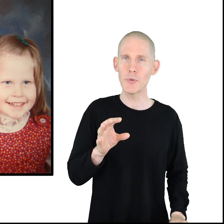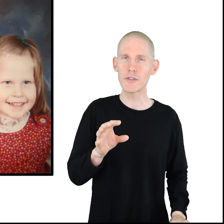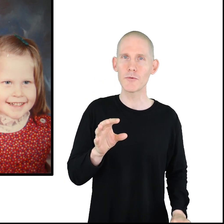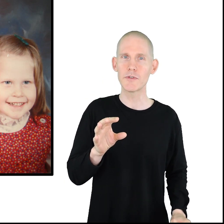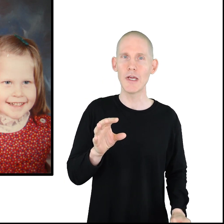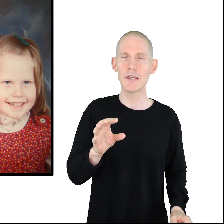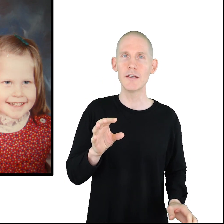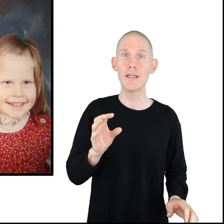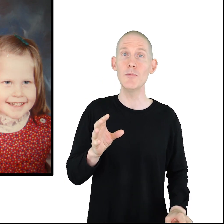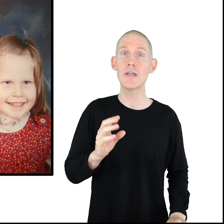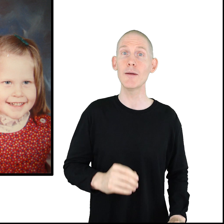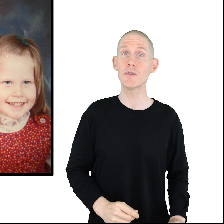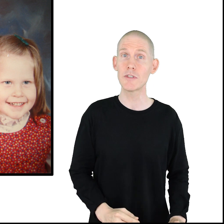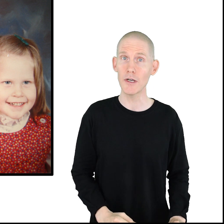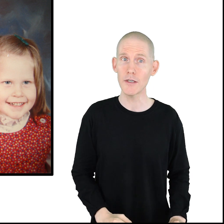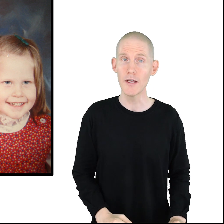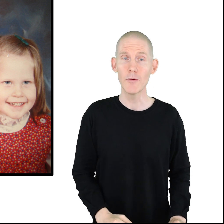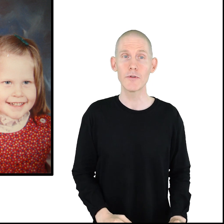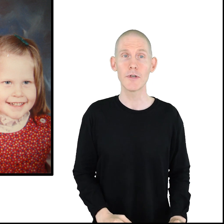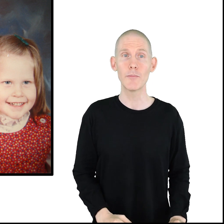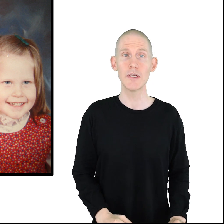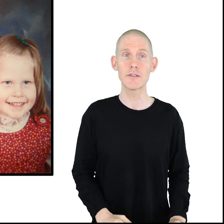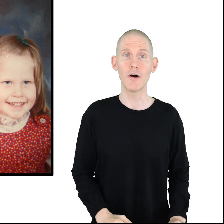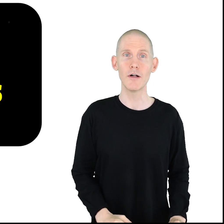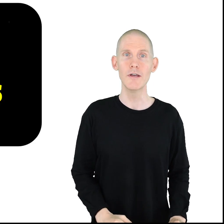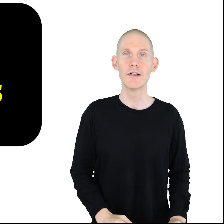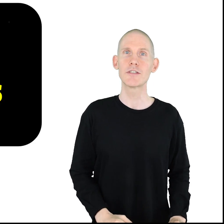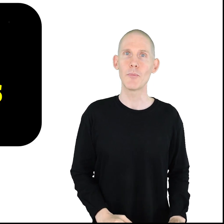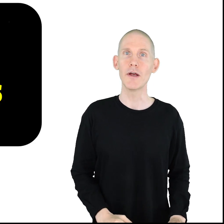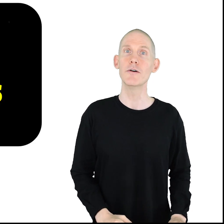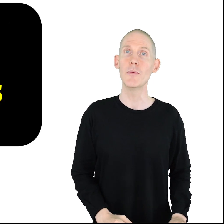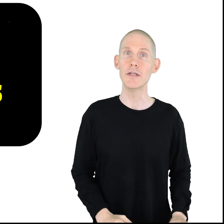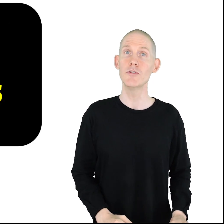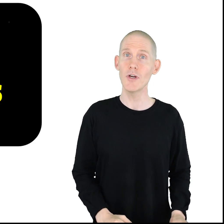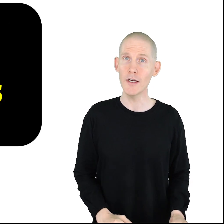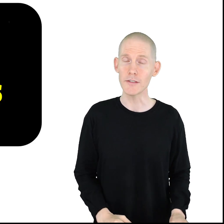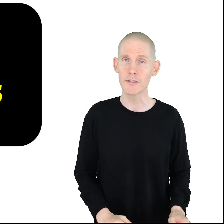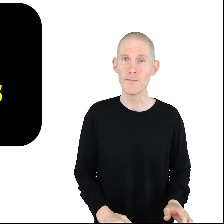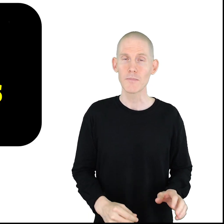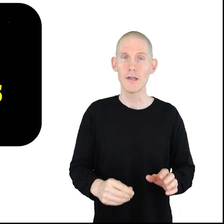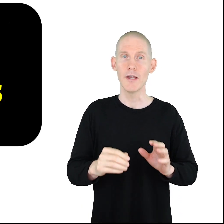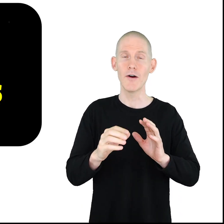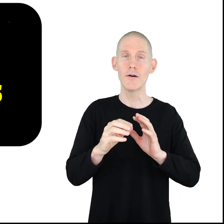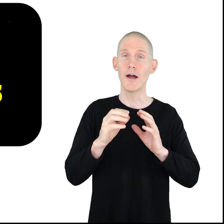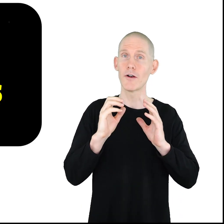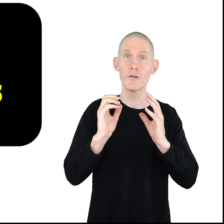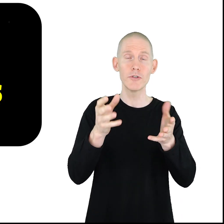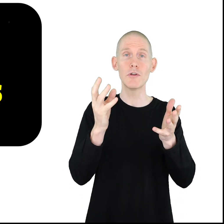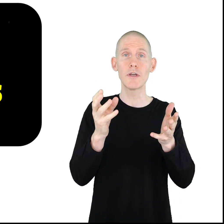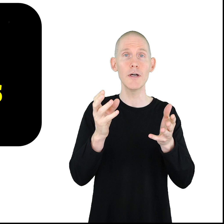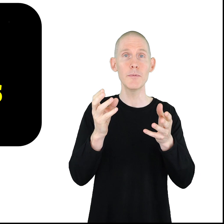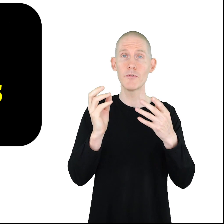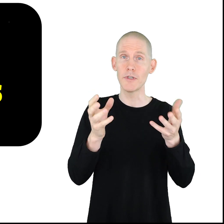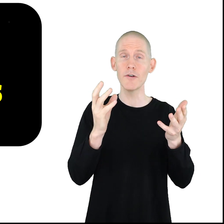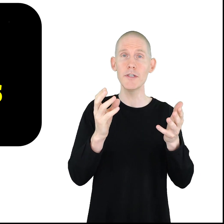picture was taken, he became sick with something that's called spinal meningitis. Now, I urge you to look it up if you're curious.